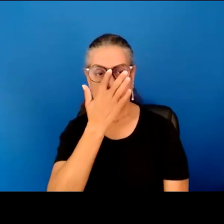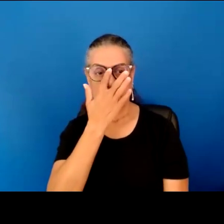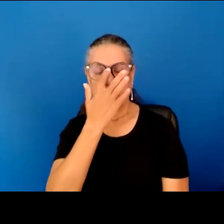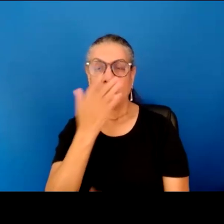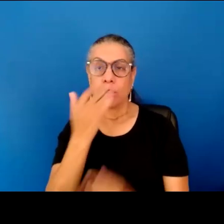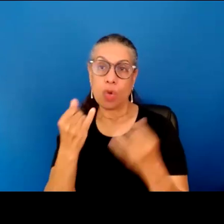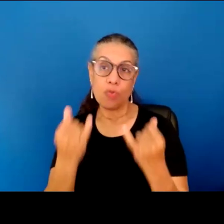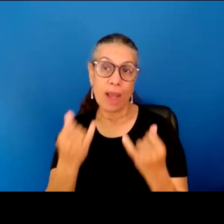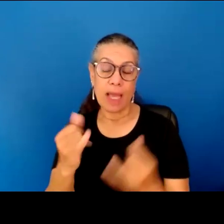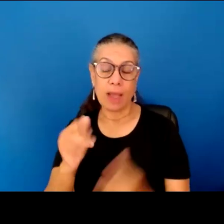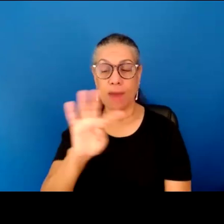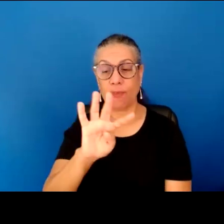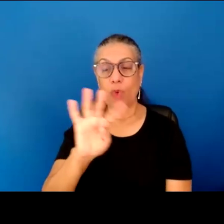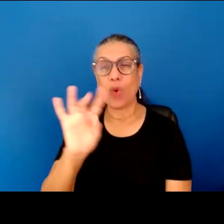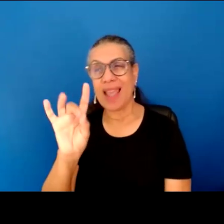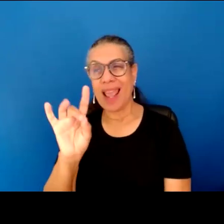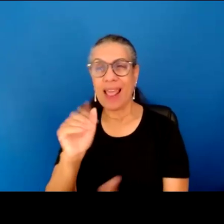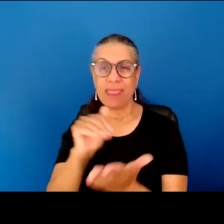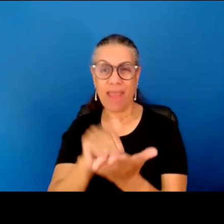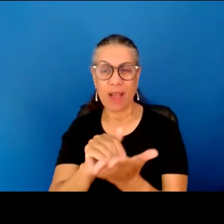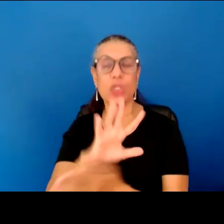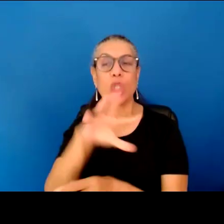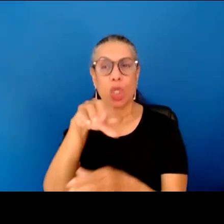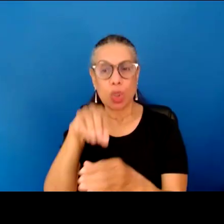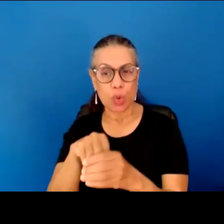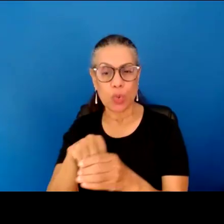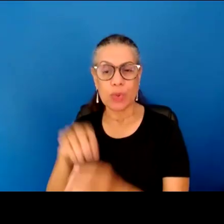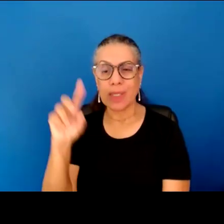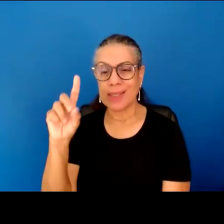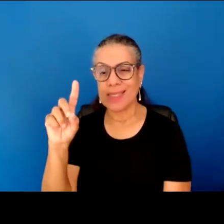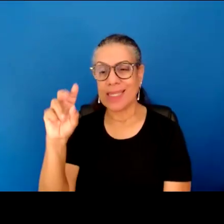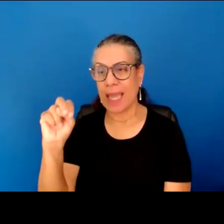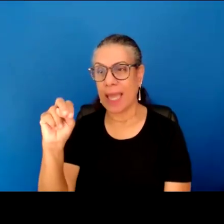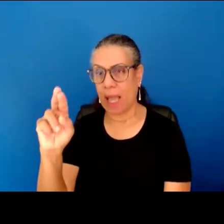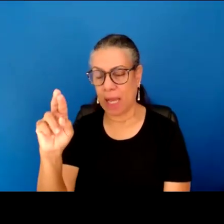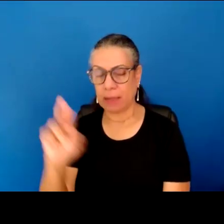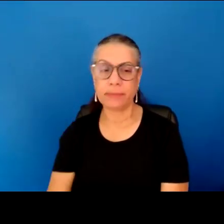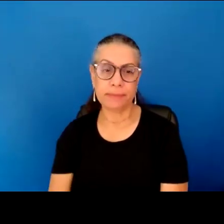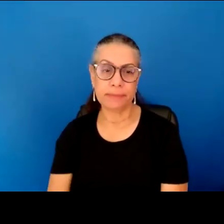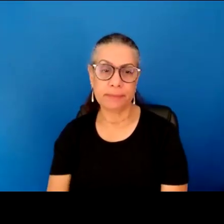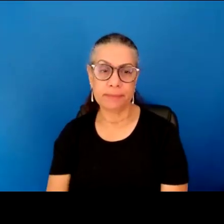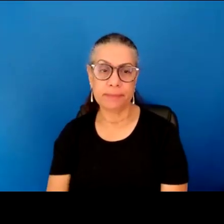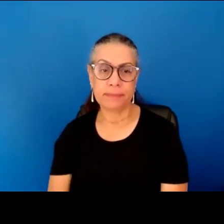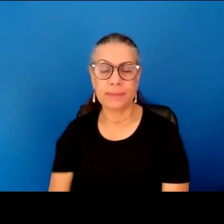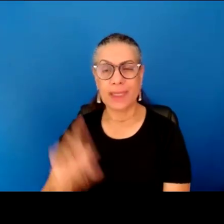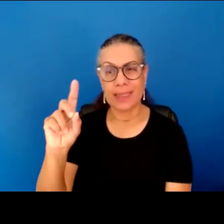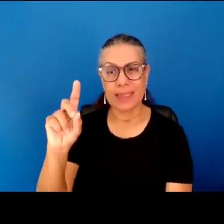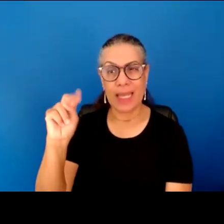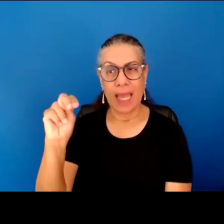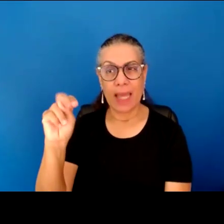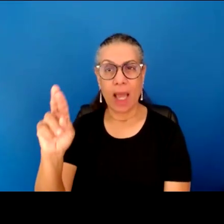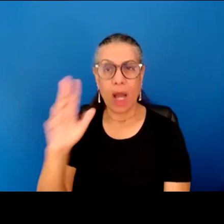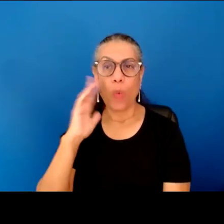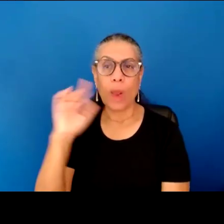Right now that 48,000 approximate is including the DNR. And the DNR right now will